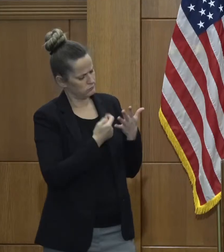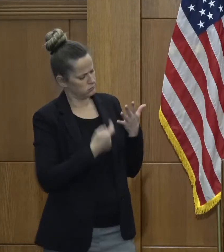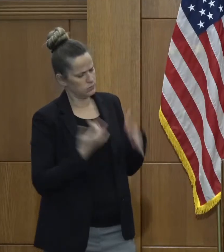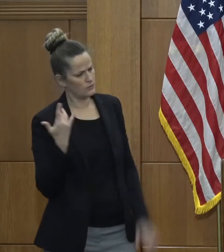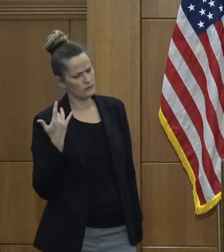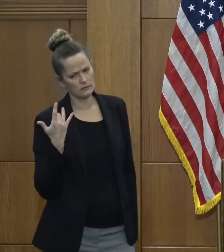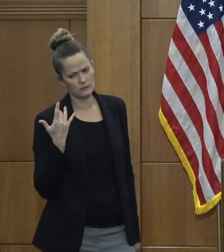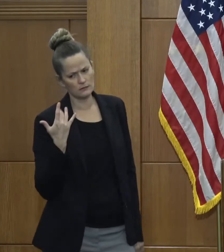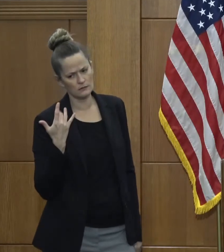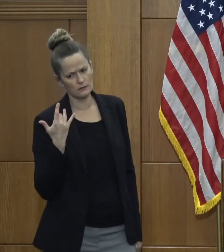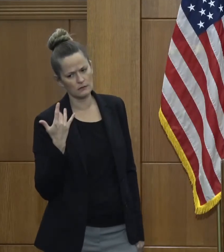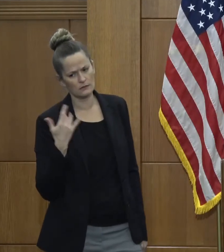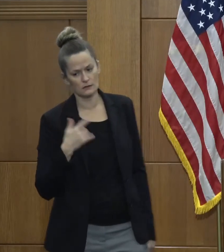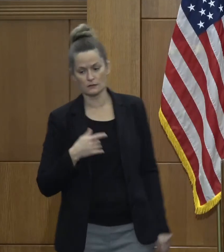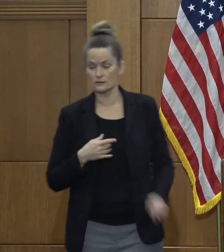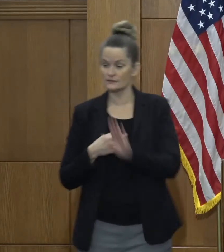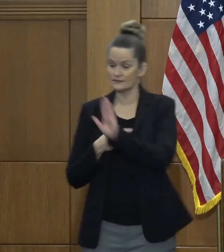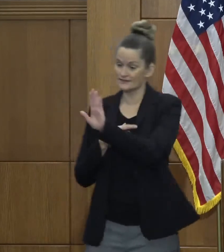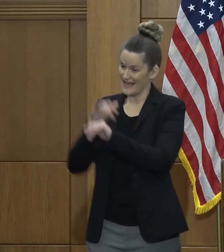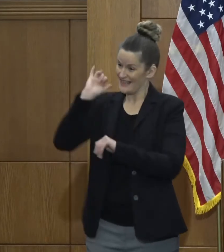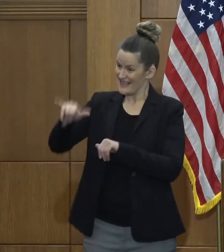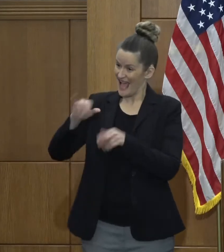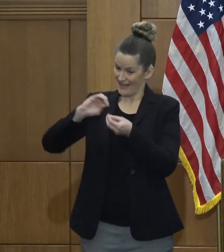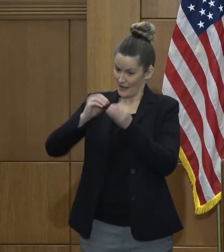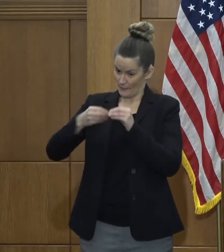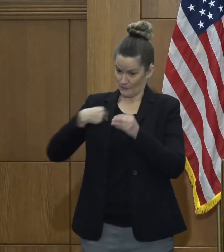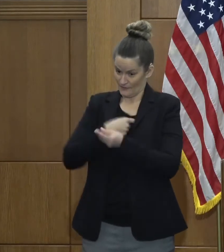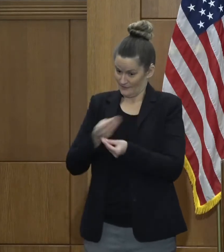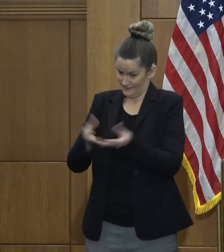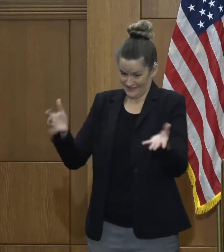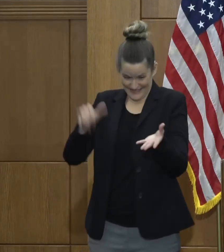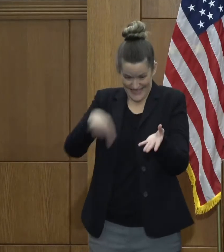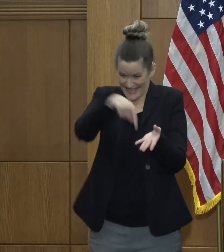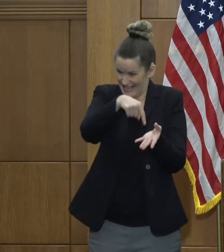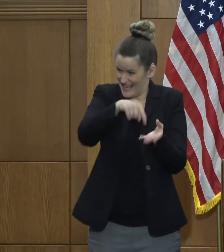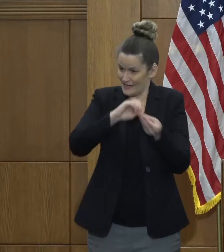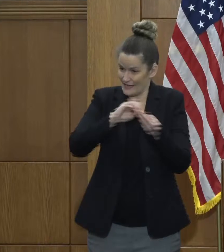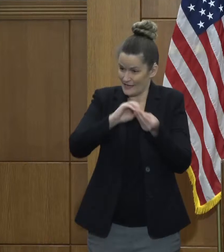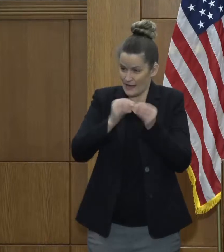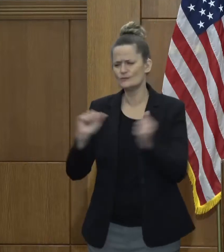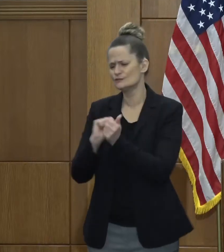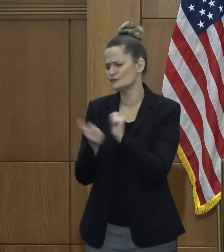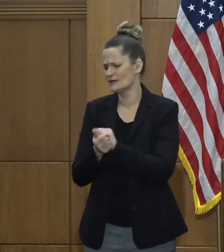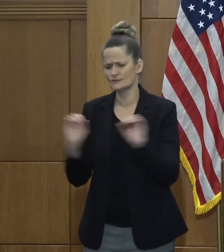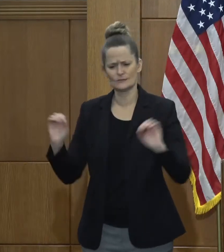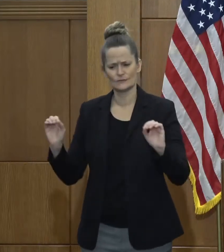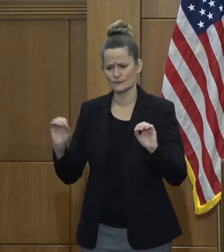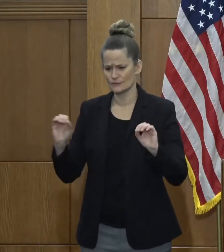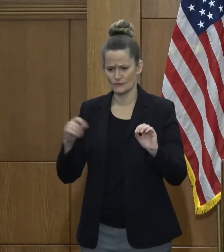think the figure that has been out there is the figure that stands. There has not been any additional work done on that.